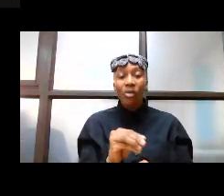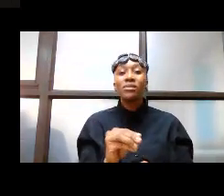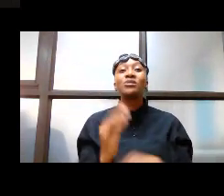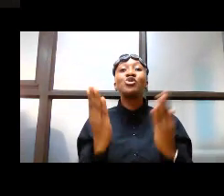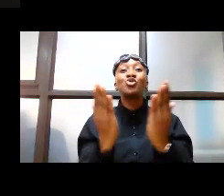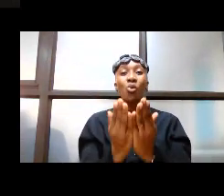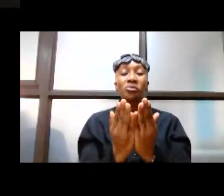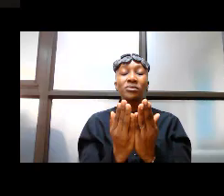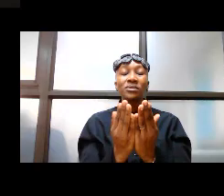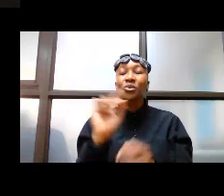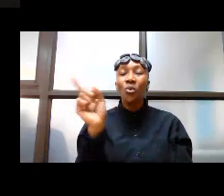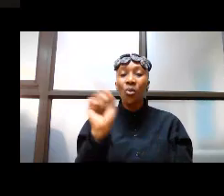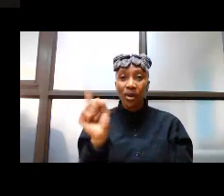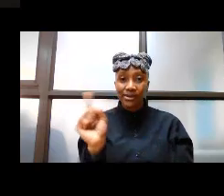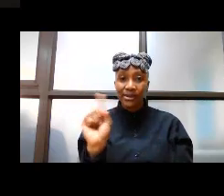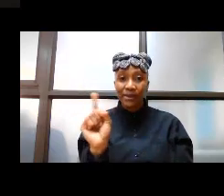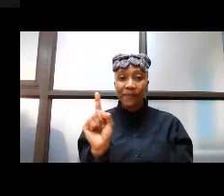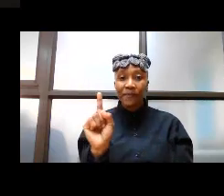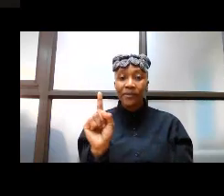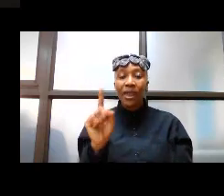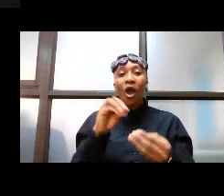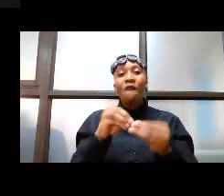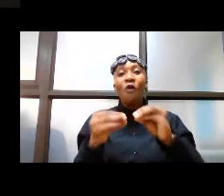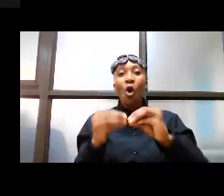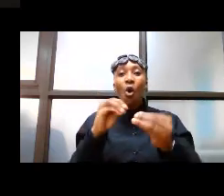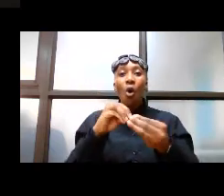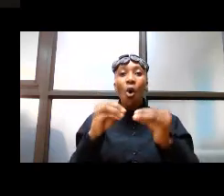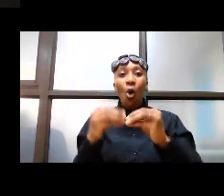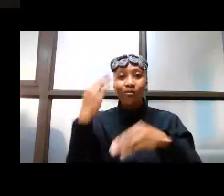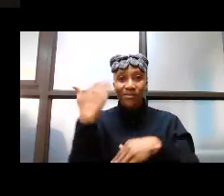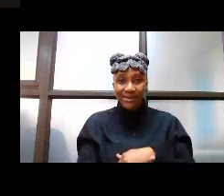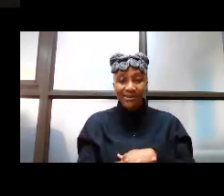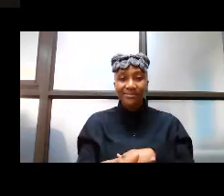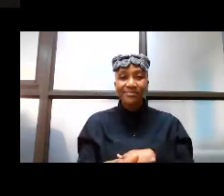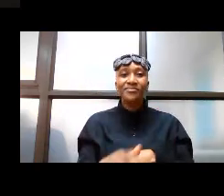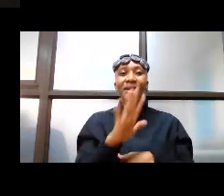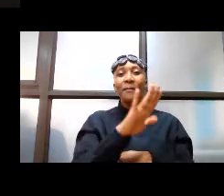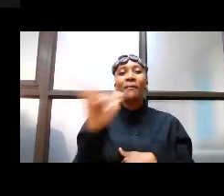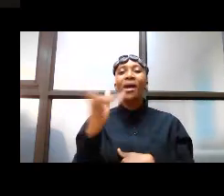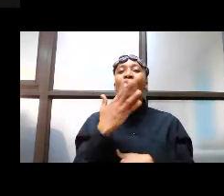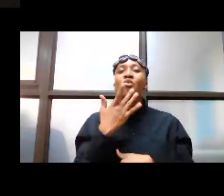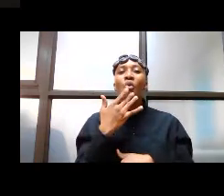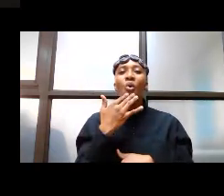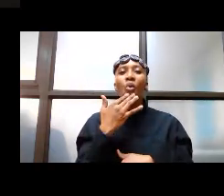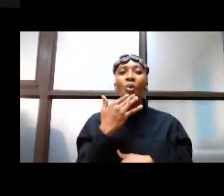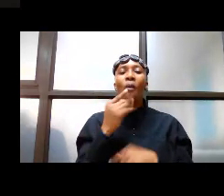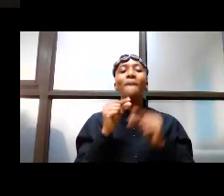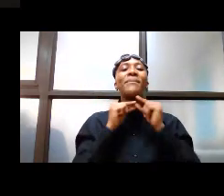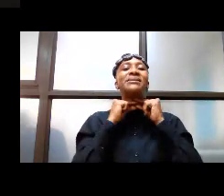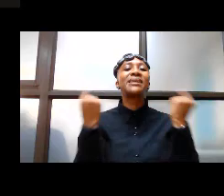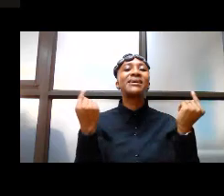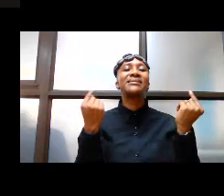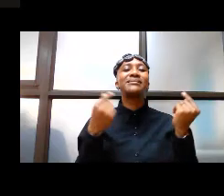of formed by the missionaries way back in the 60s,